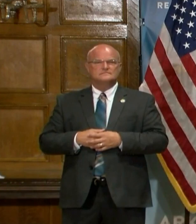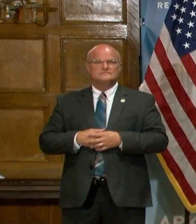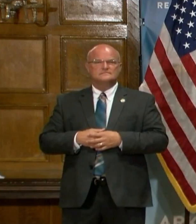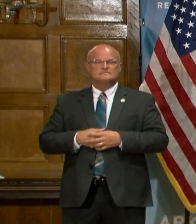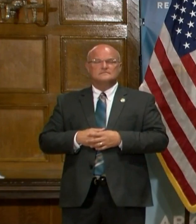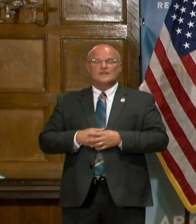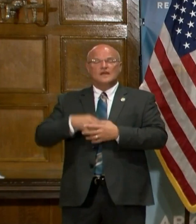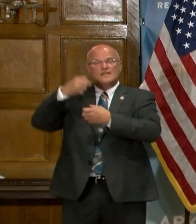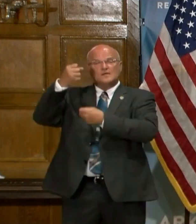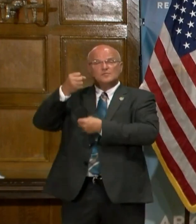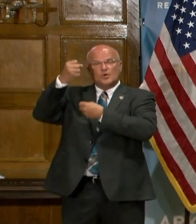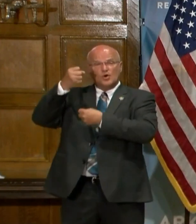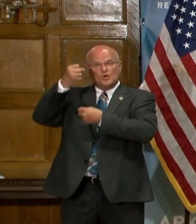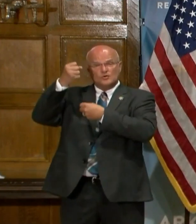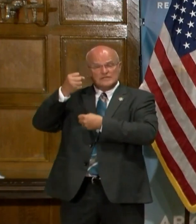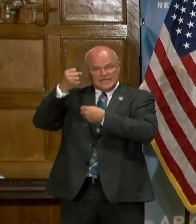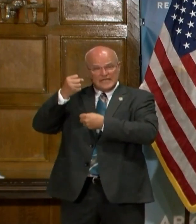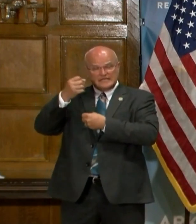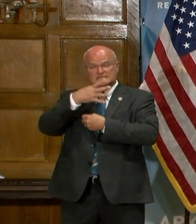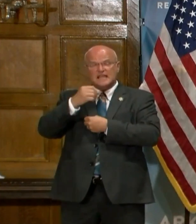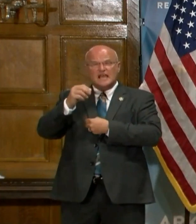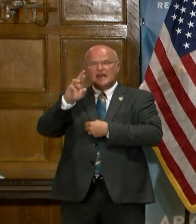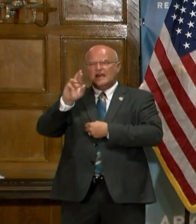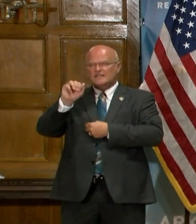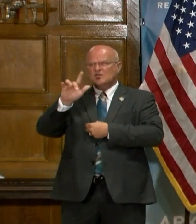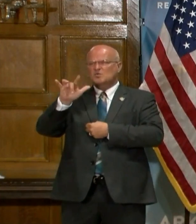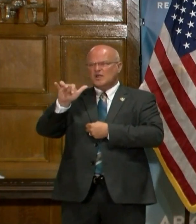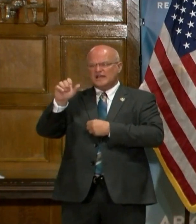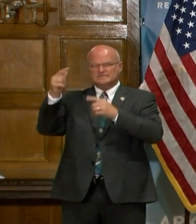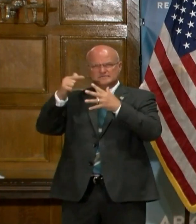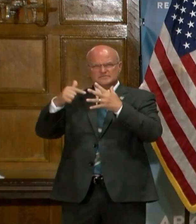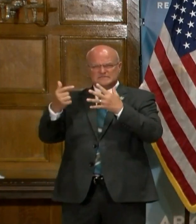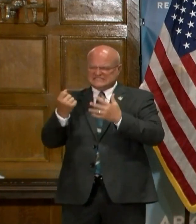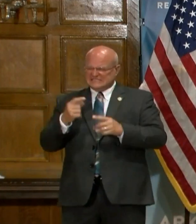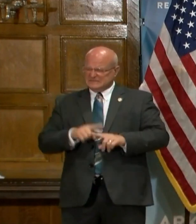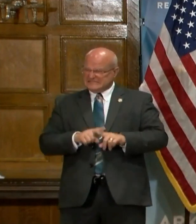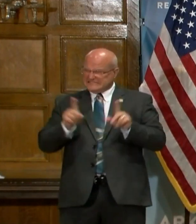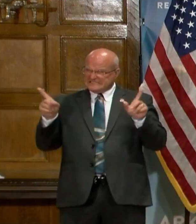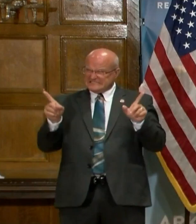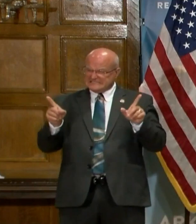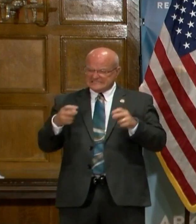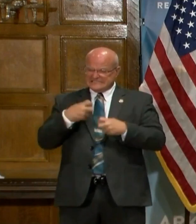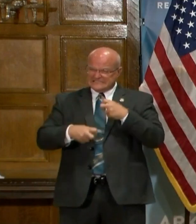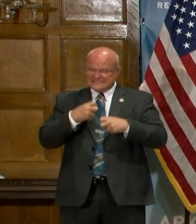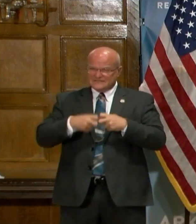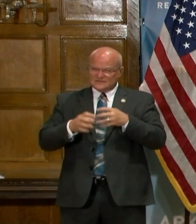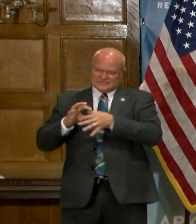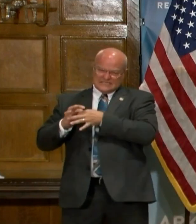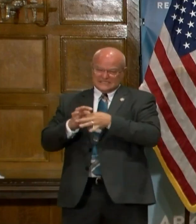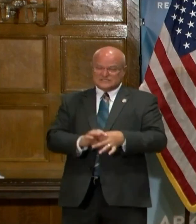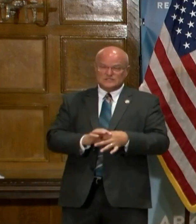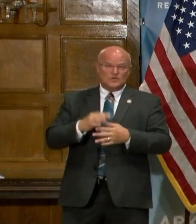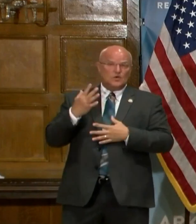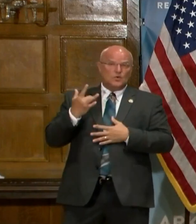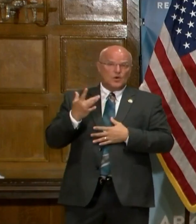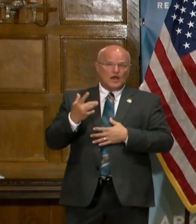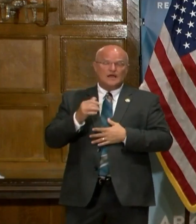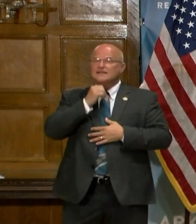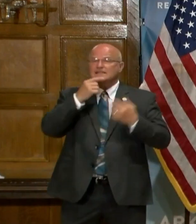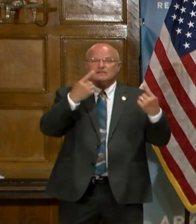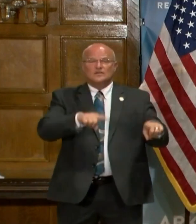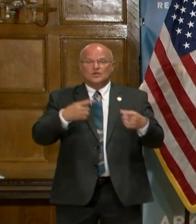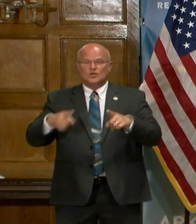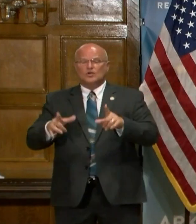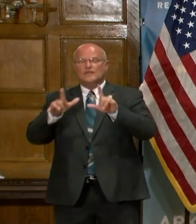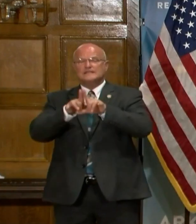The protests and the rallies, et cetera, they're a little bit more difficult to link to because they didn't occur